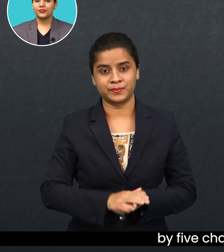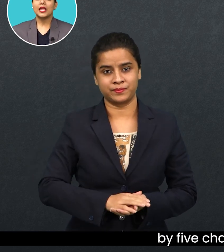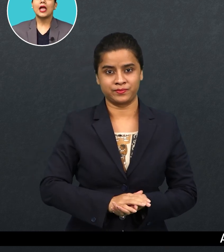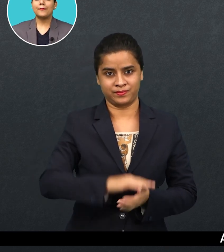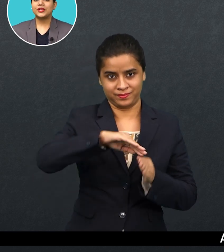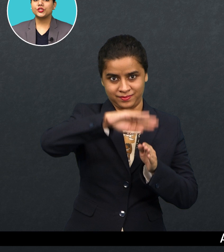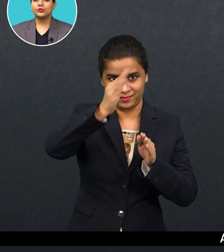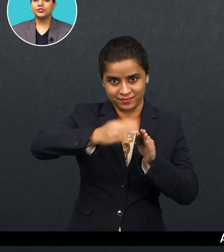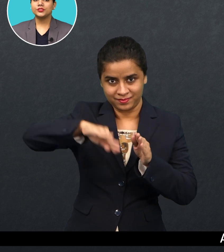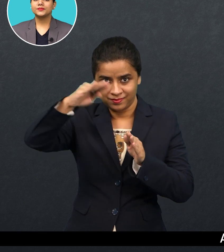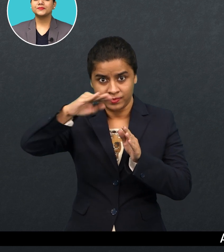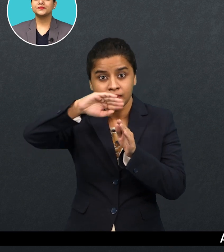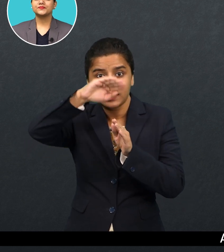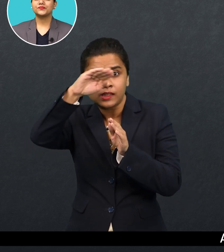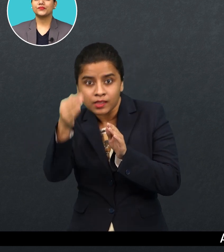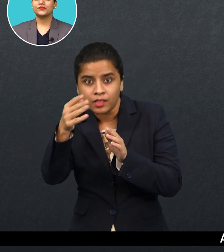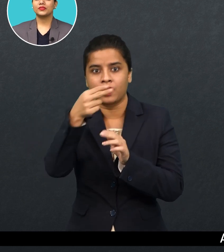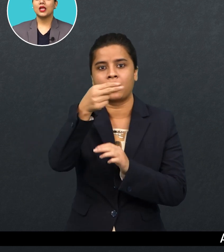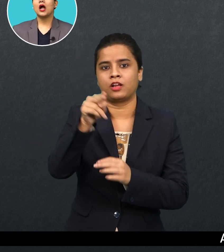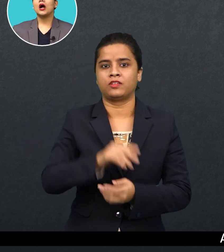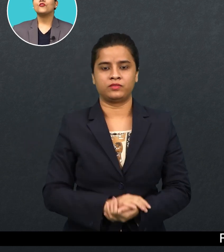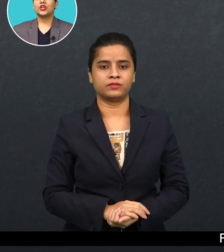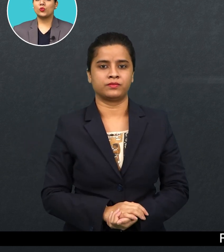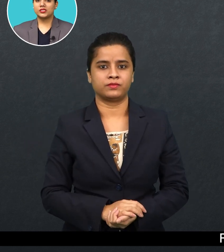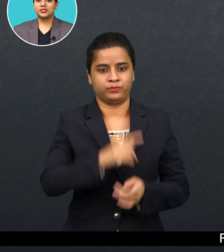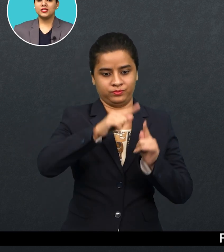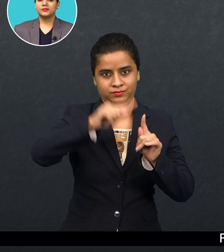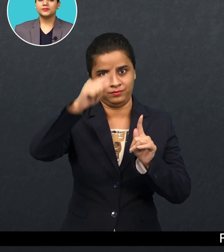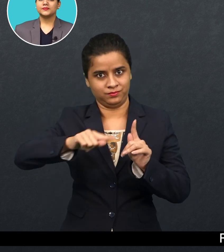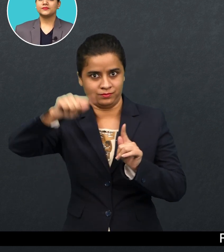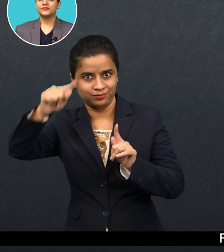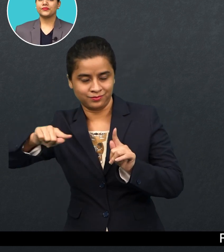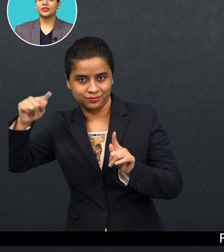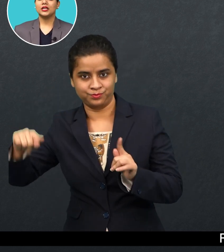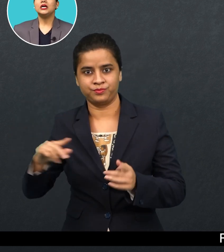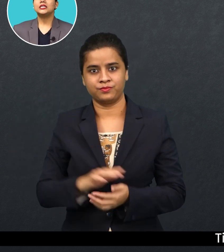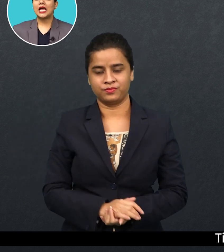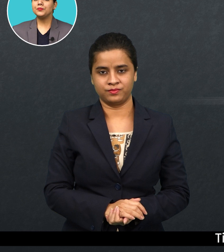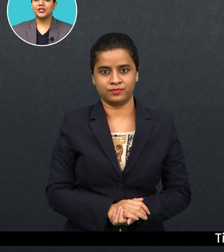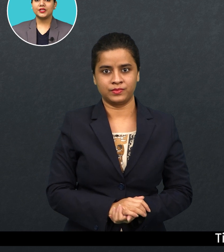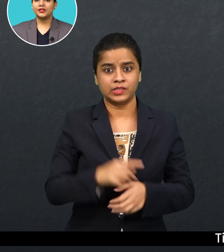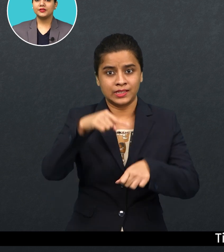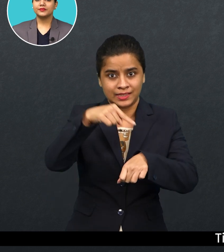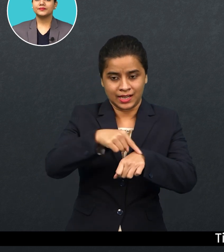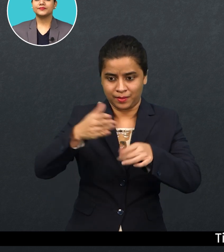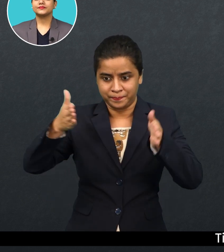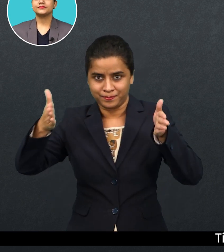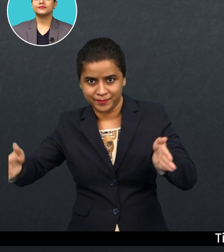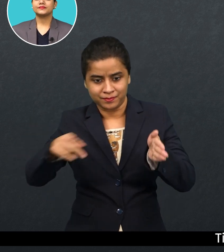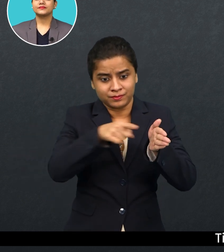amplitude, frequency, time period,